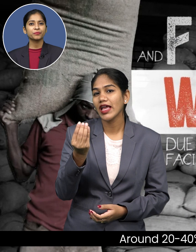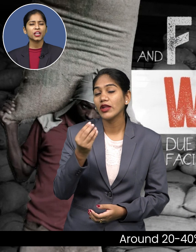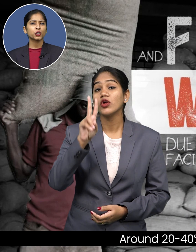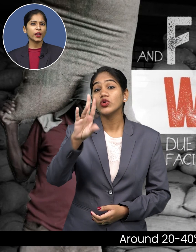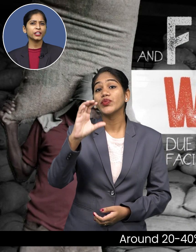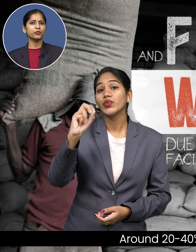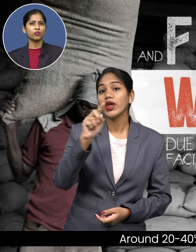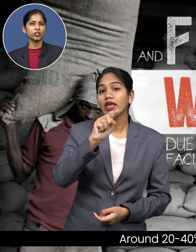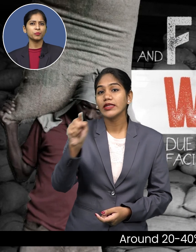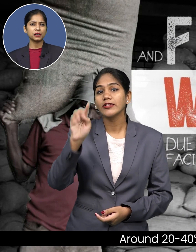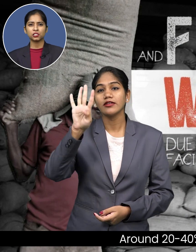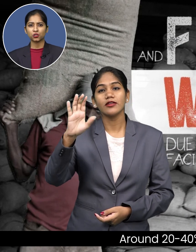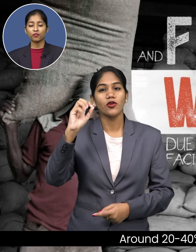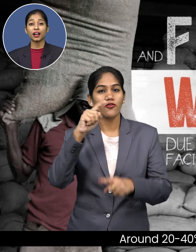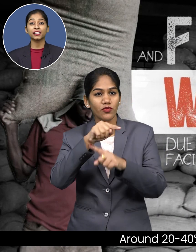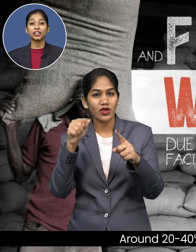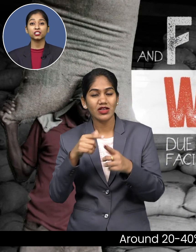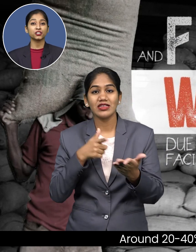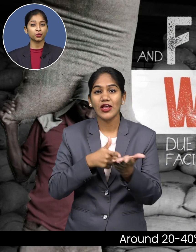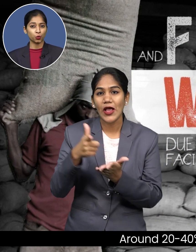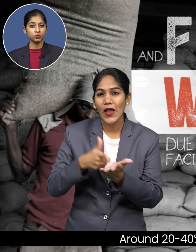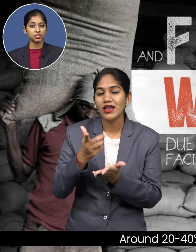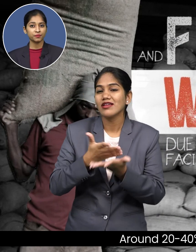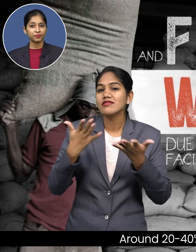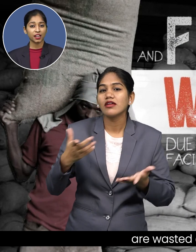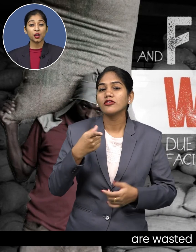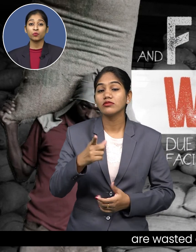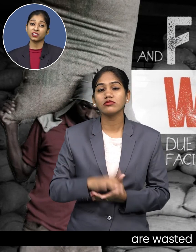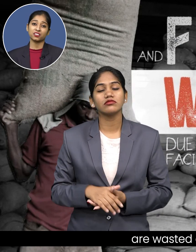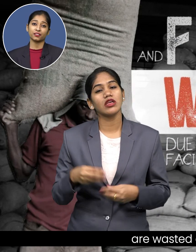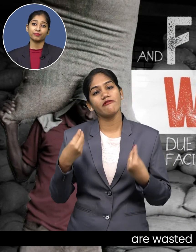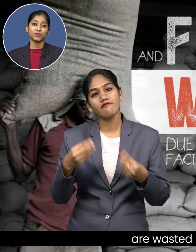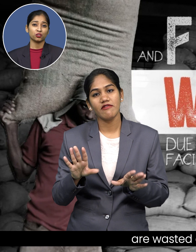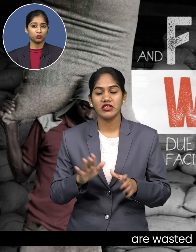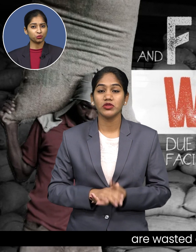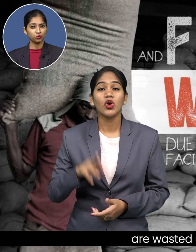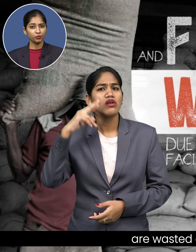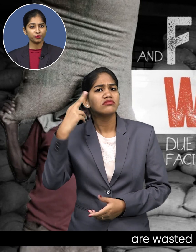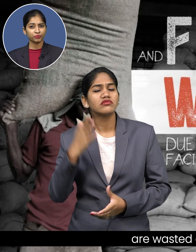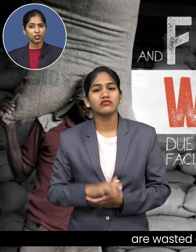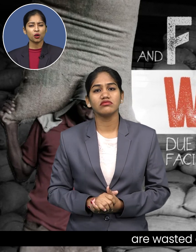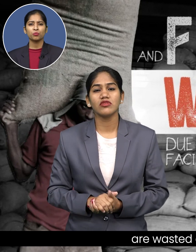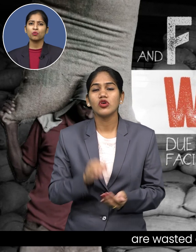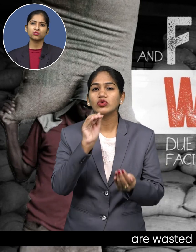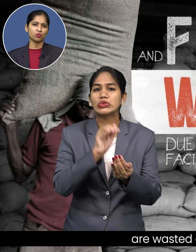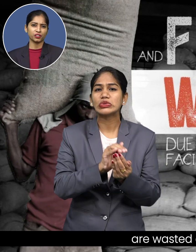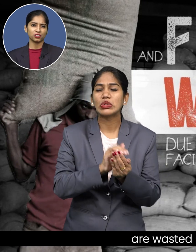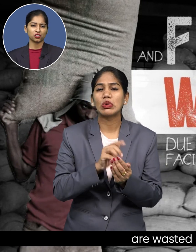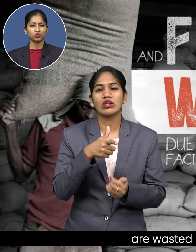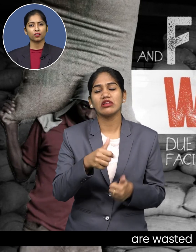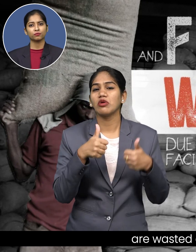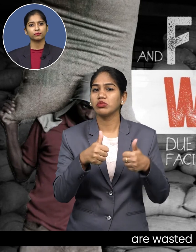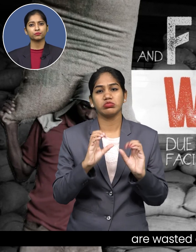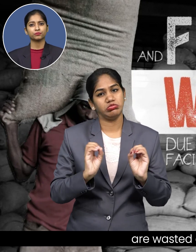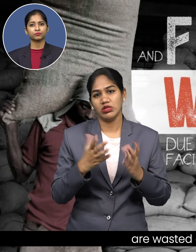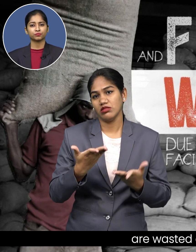Around 20 to 40% of agricultural goods are wasted due to poor storage.